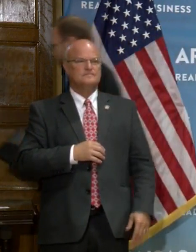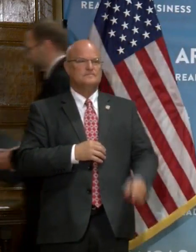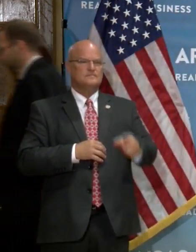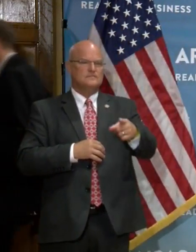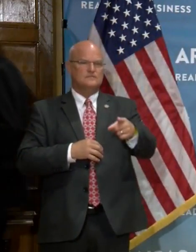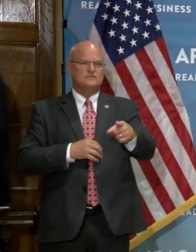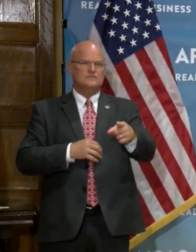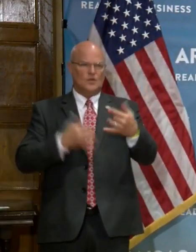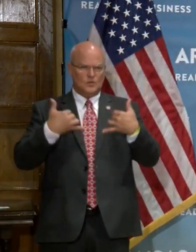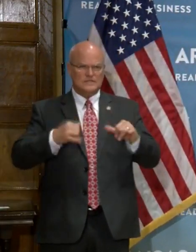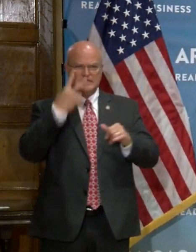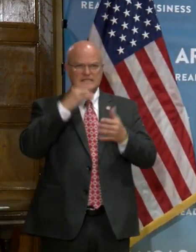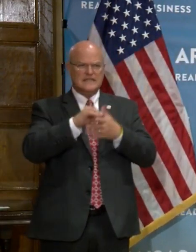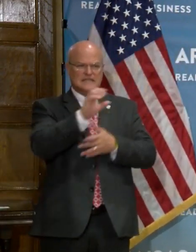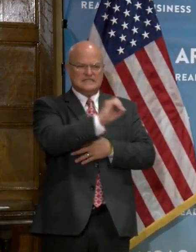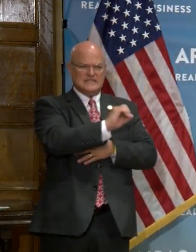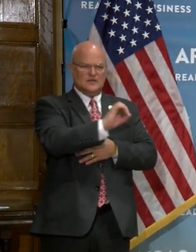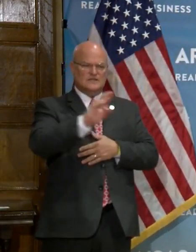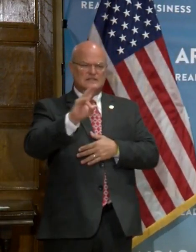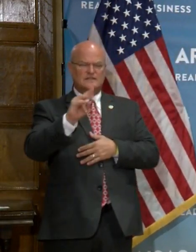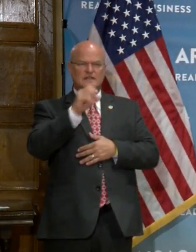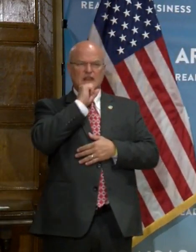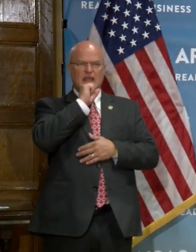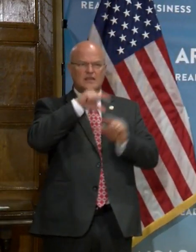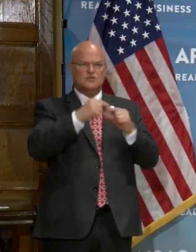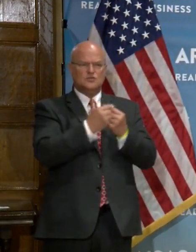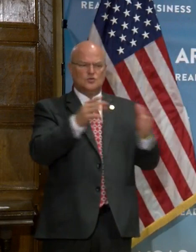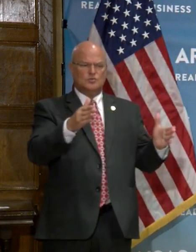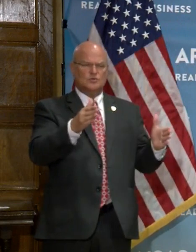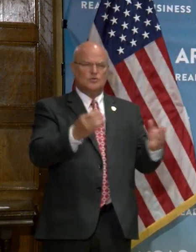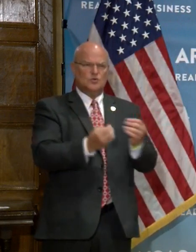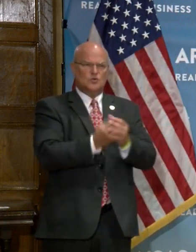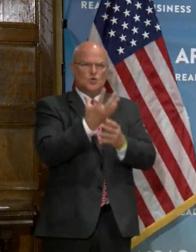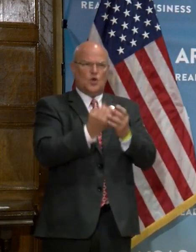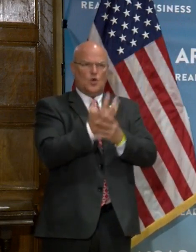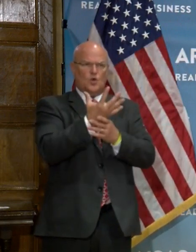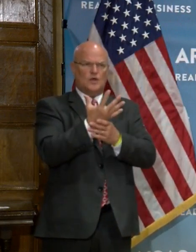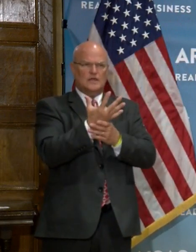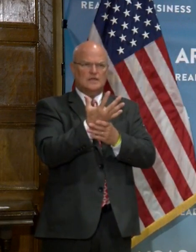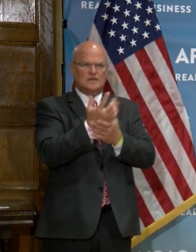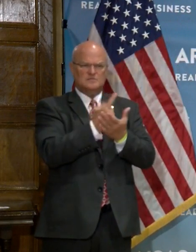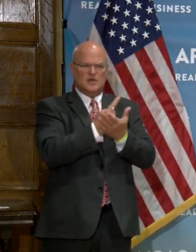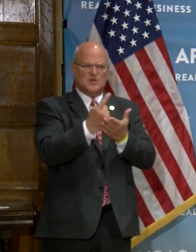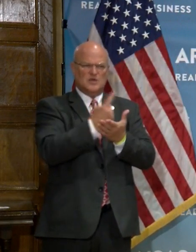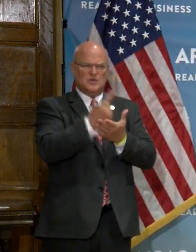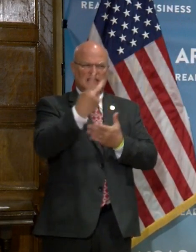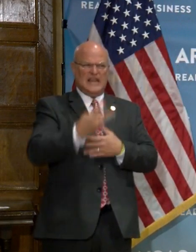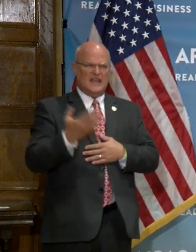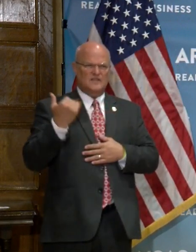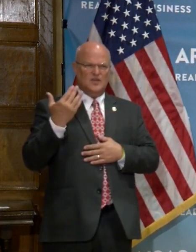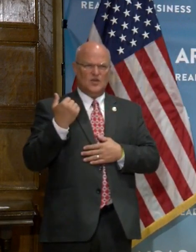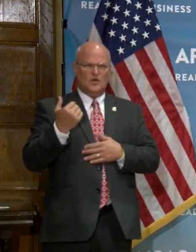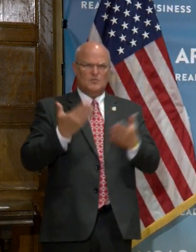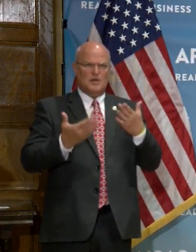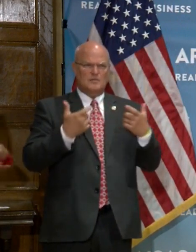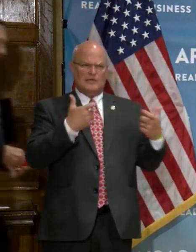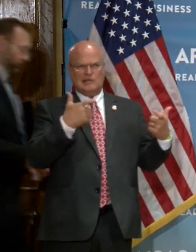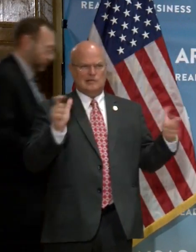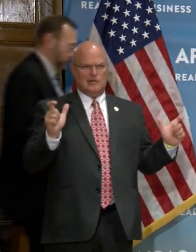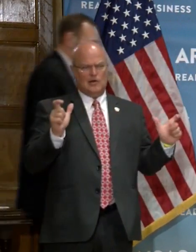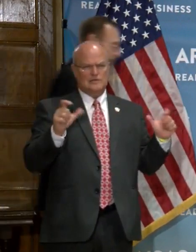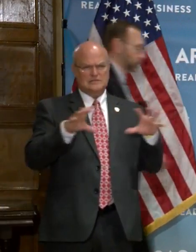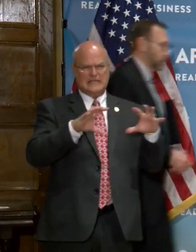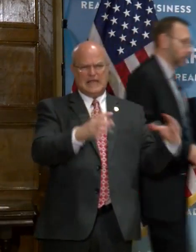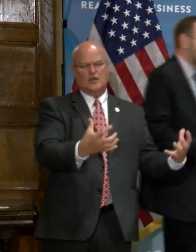Are we still seeing that 0 to 17 age group growing? I know about a week and a half ago, it was probably one of the